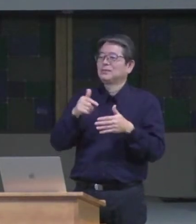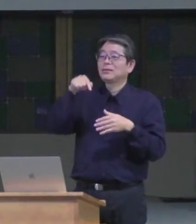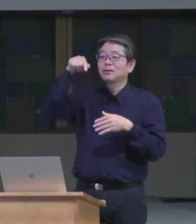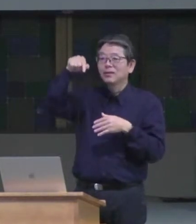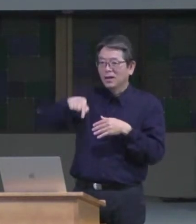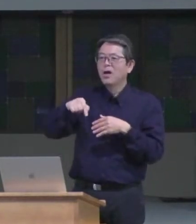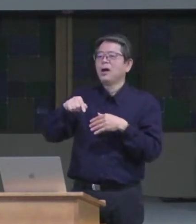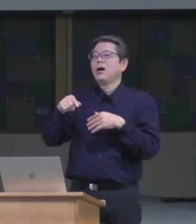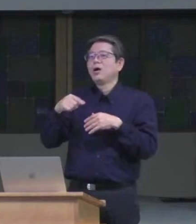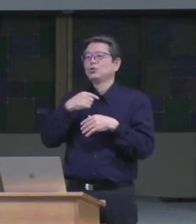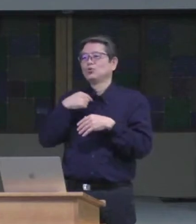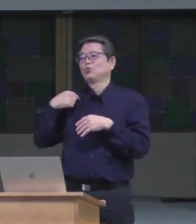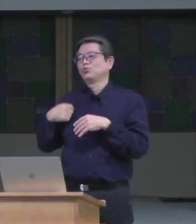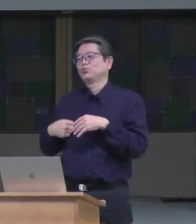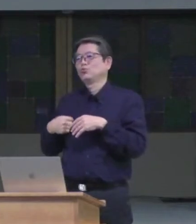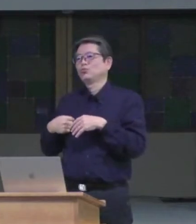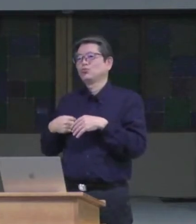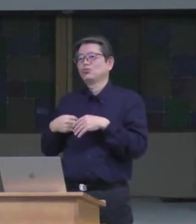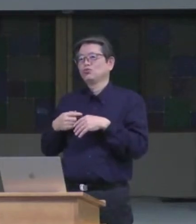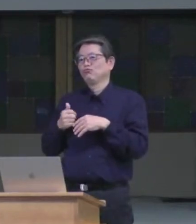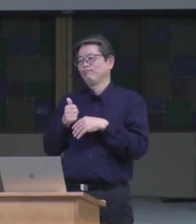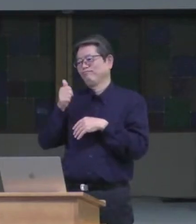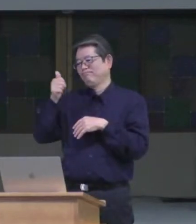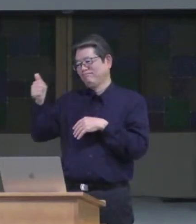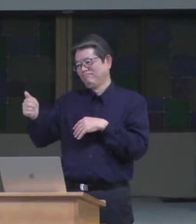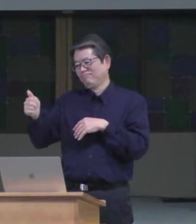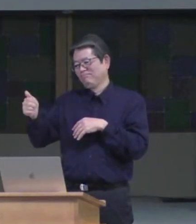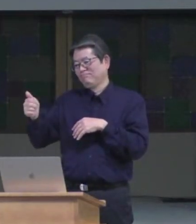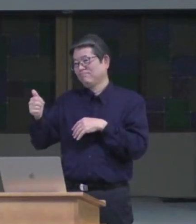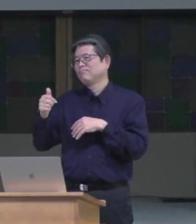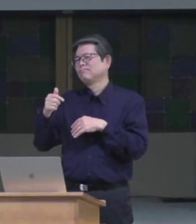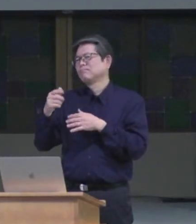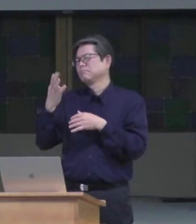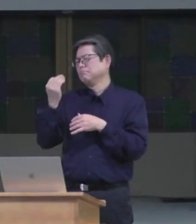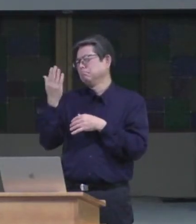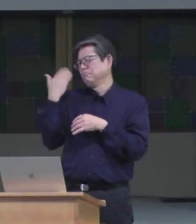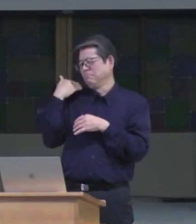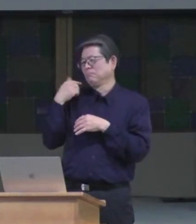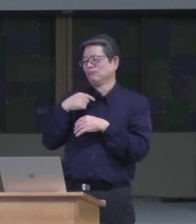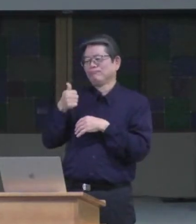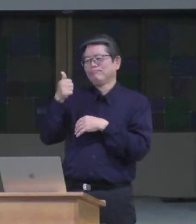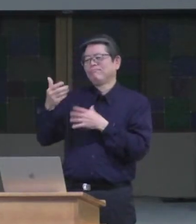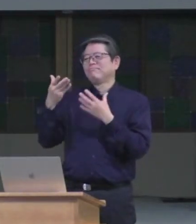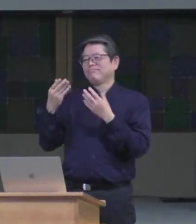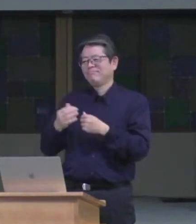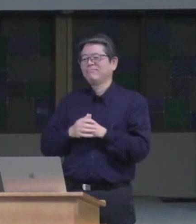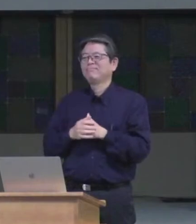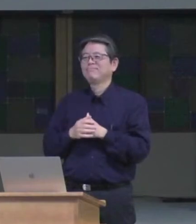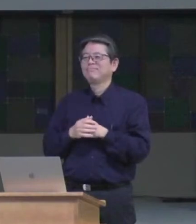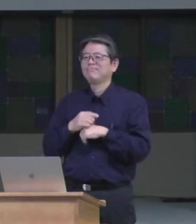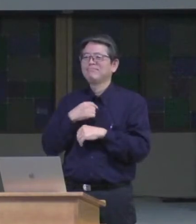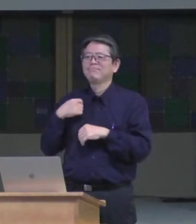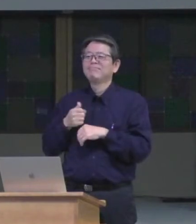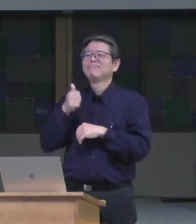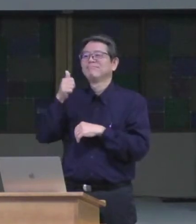from Japan we reached out to Asia, and I've been actually in China a while back. I was in